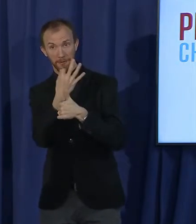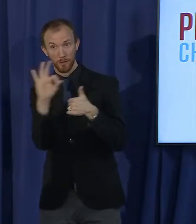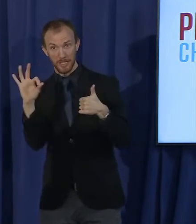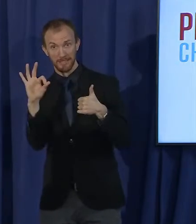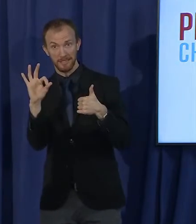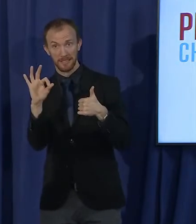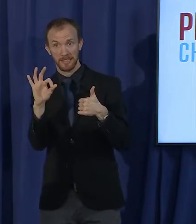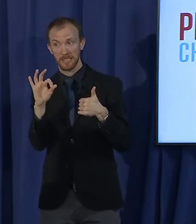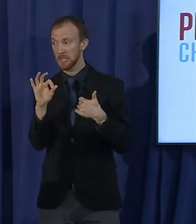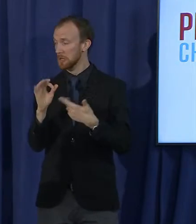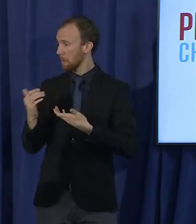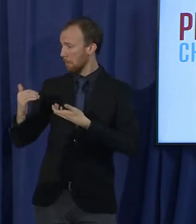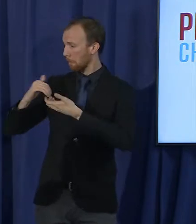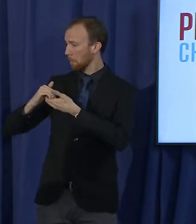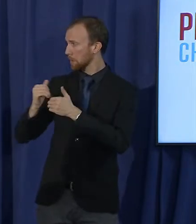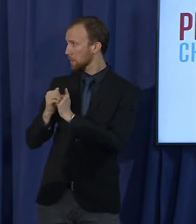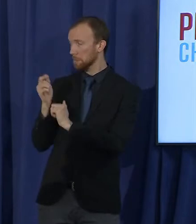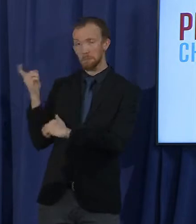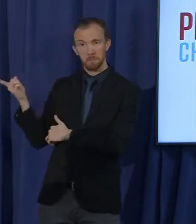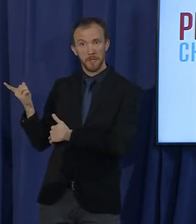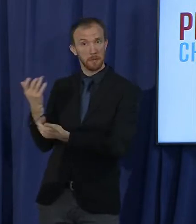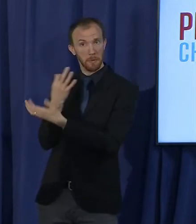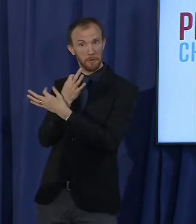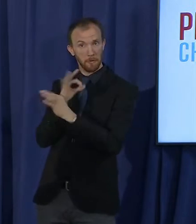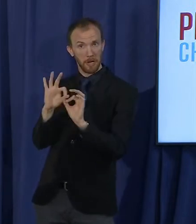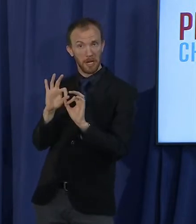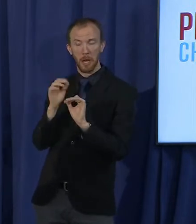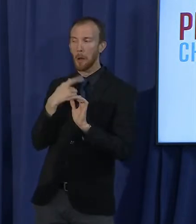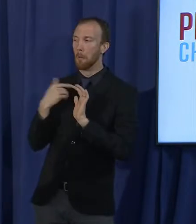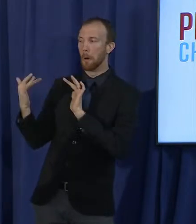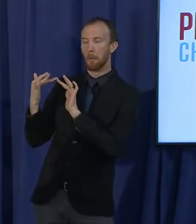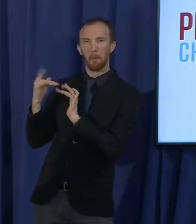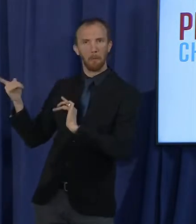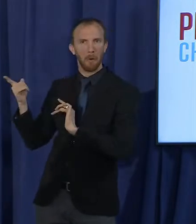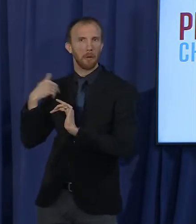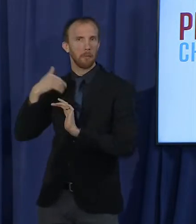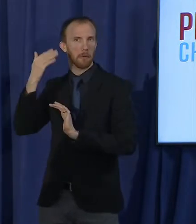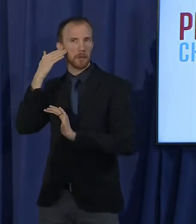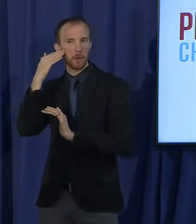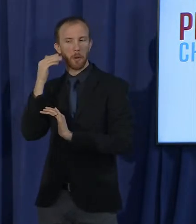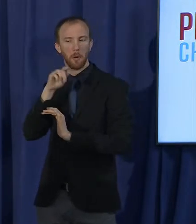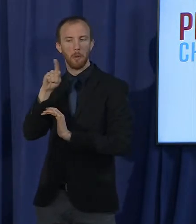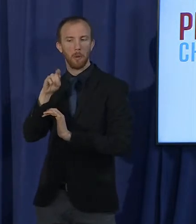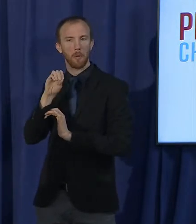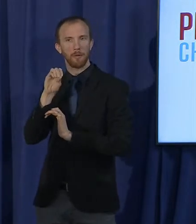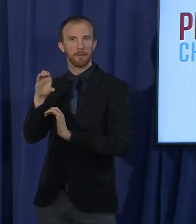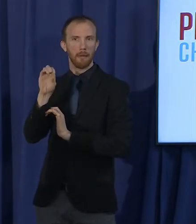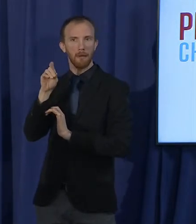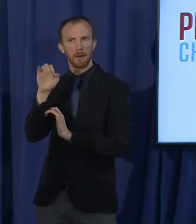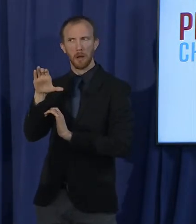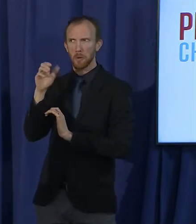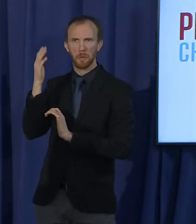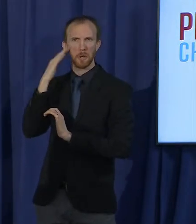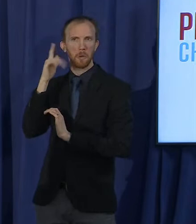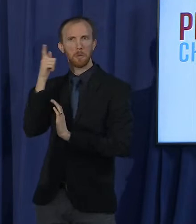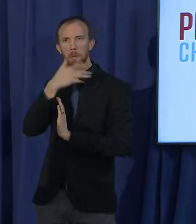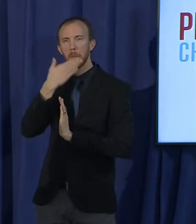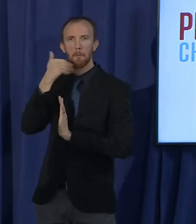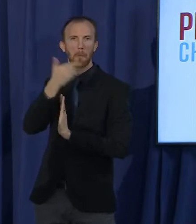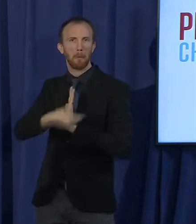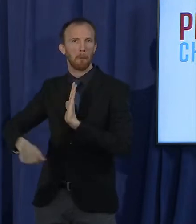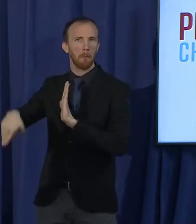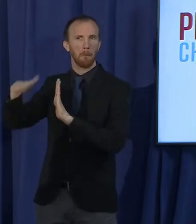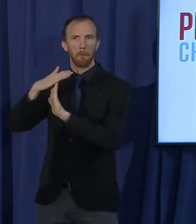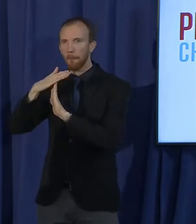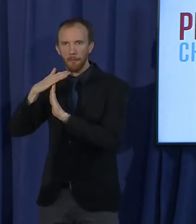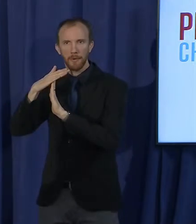to the city of Chicago. We reached out to Zocdox to say we knew that they were the country's leader in terms of online